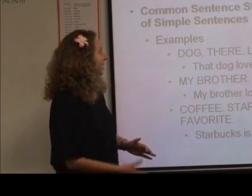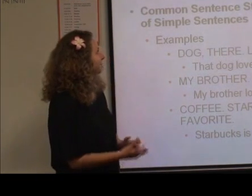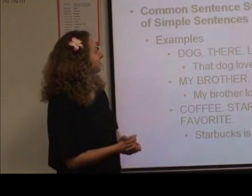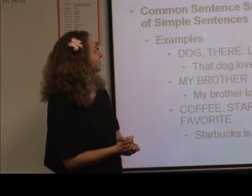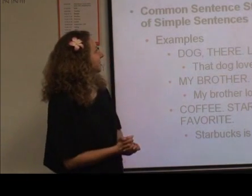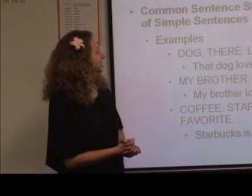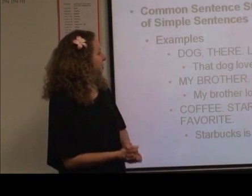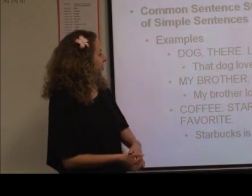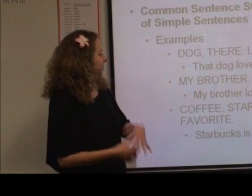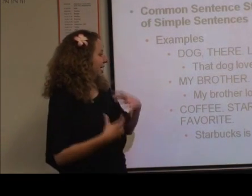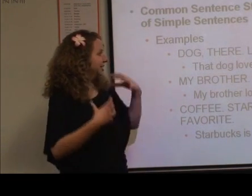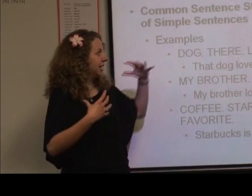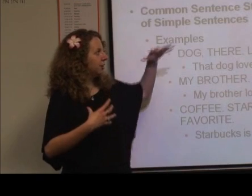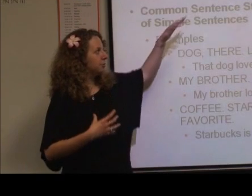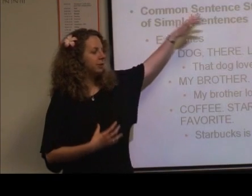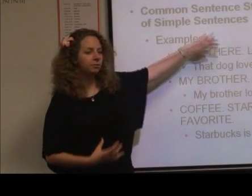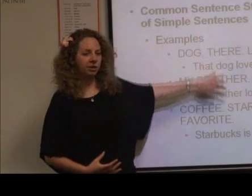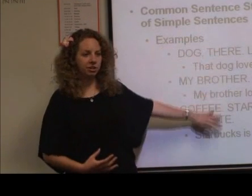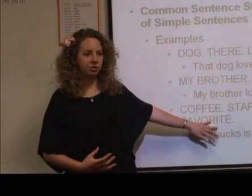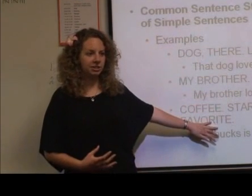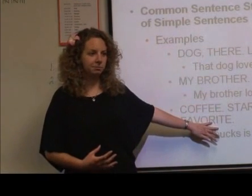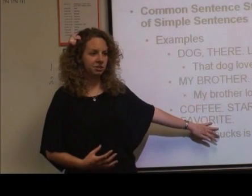Okay. So that's how we want to do our simple